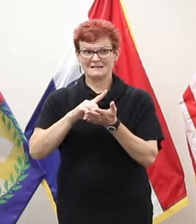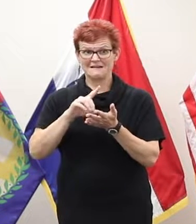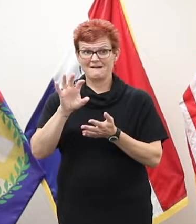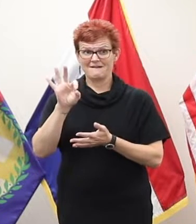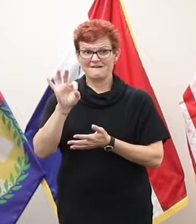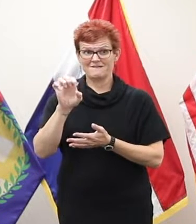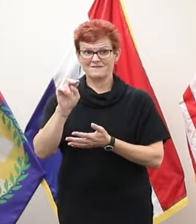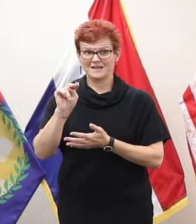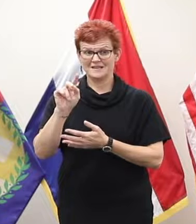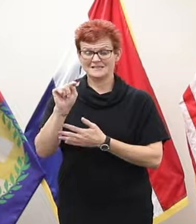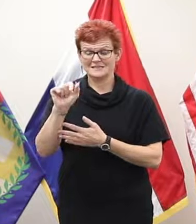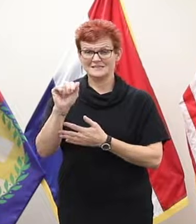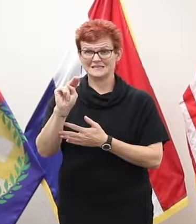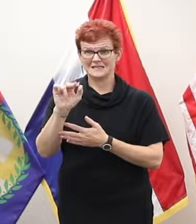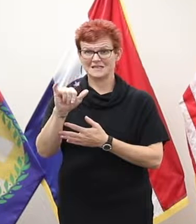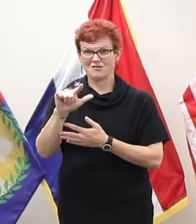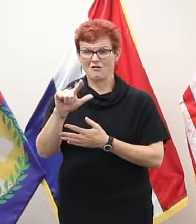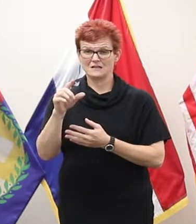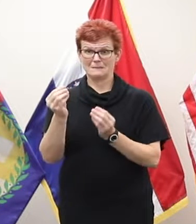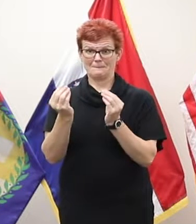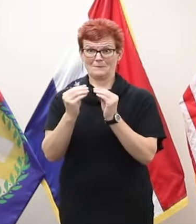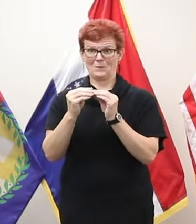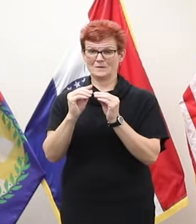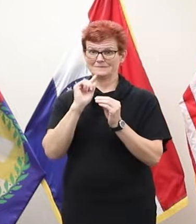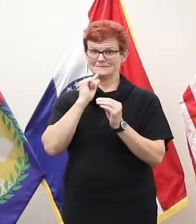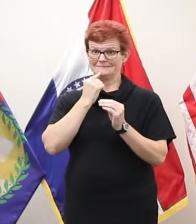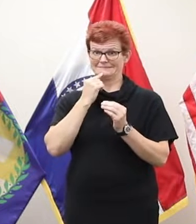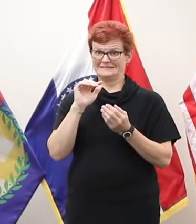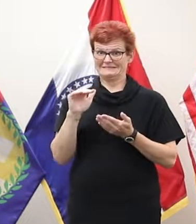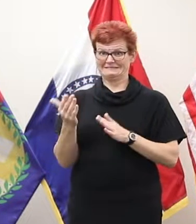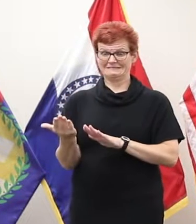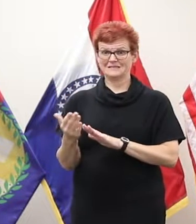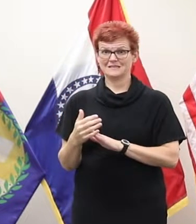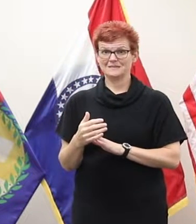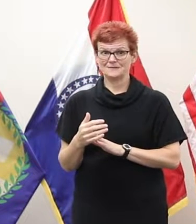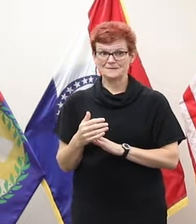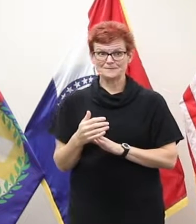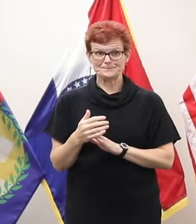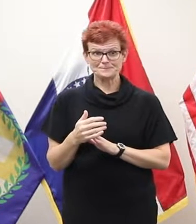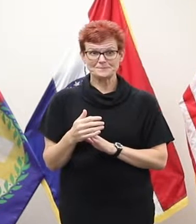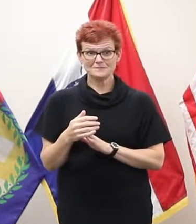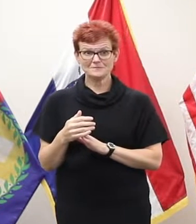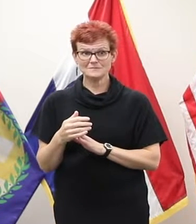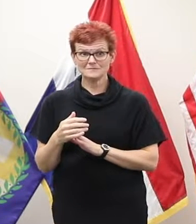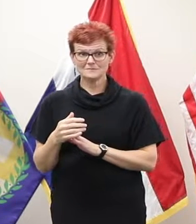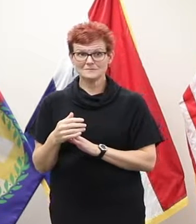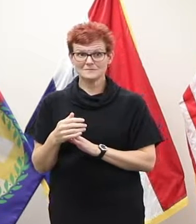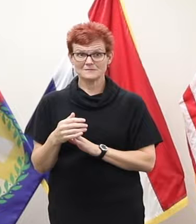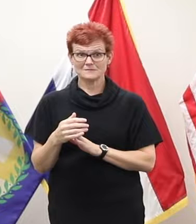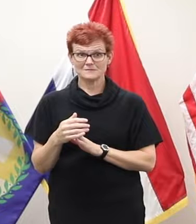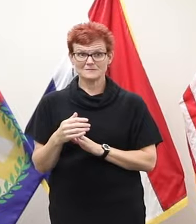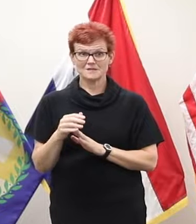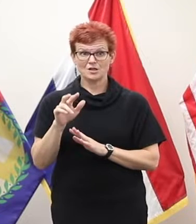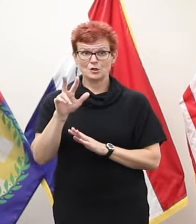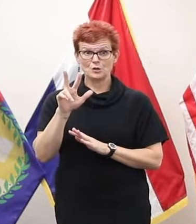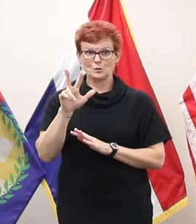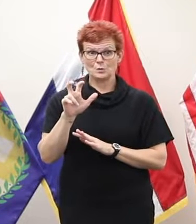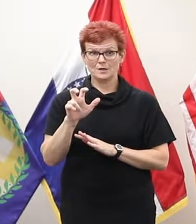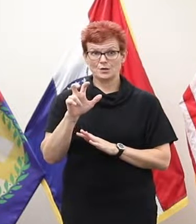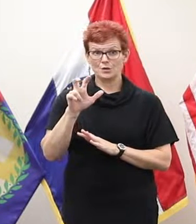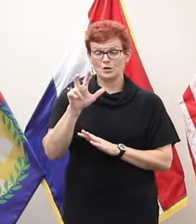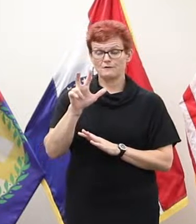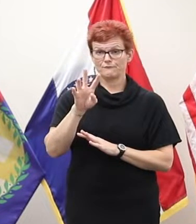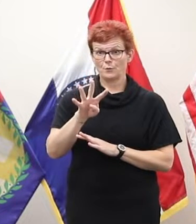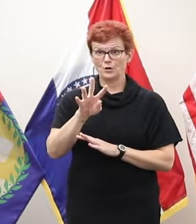deadly. There were 343 opioid-related deaths in St. Louis County in 2021, tying